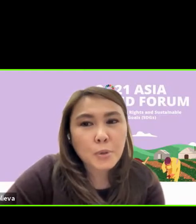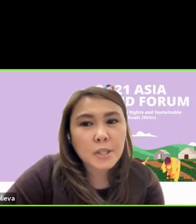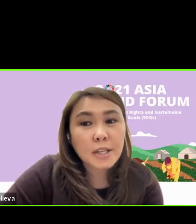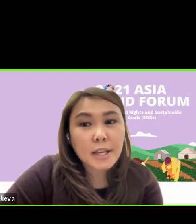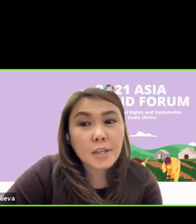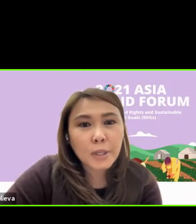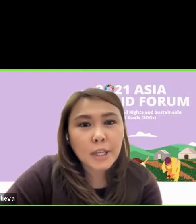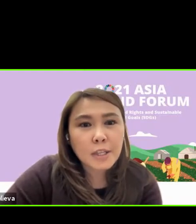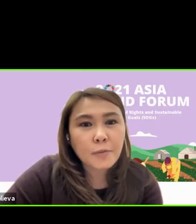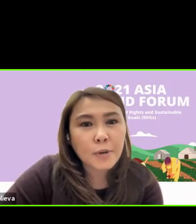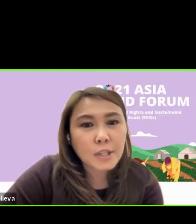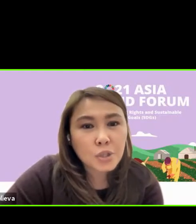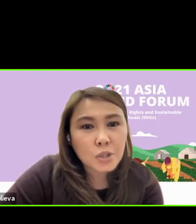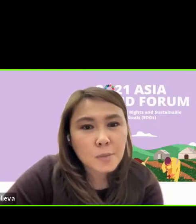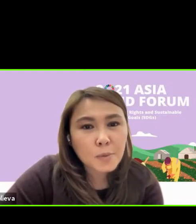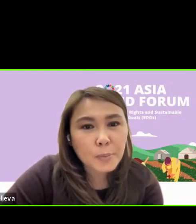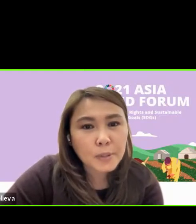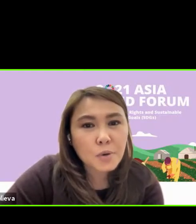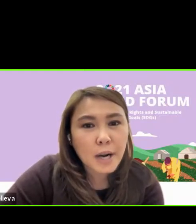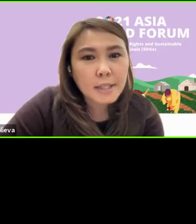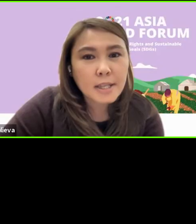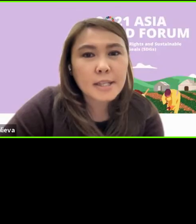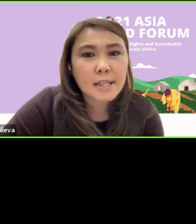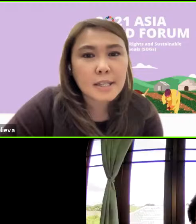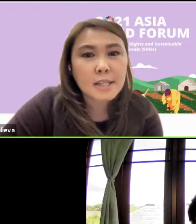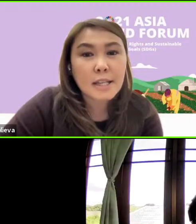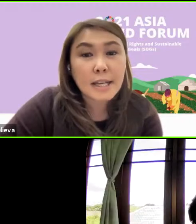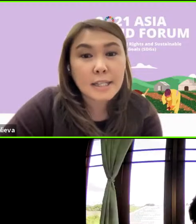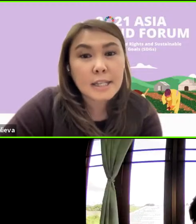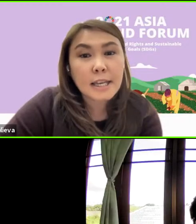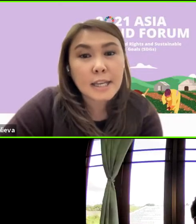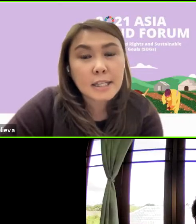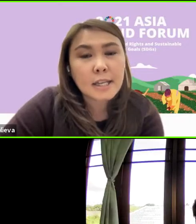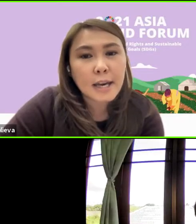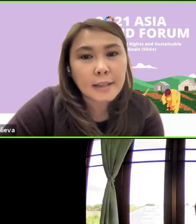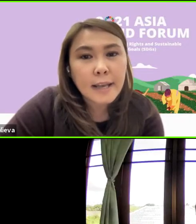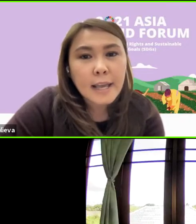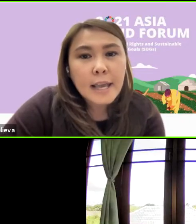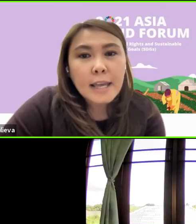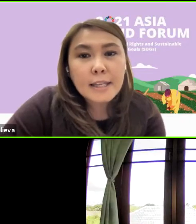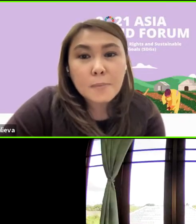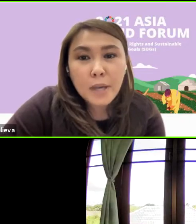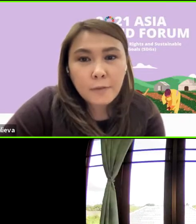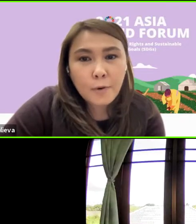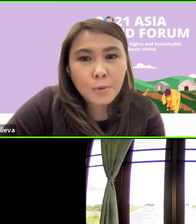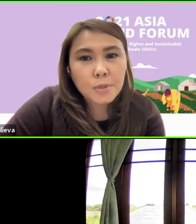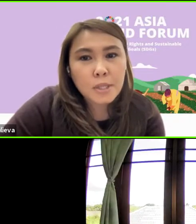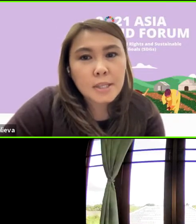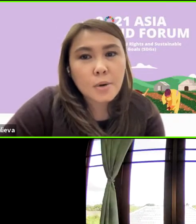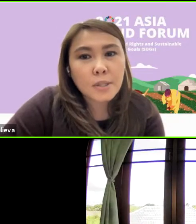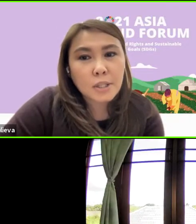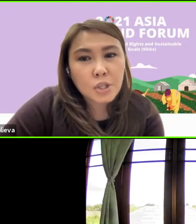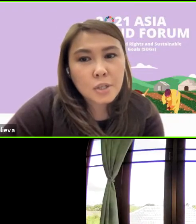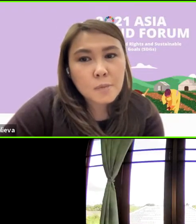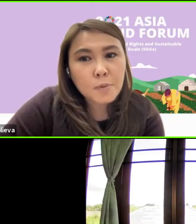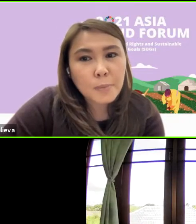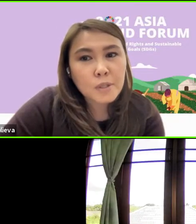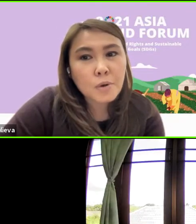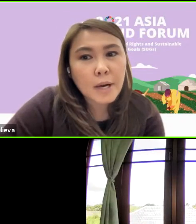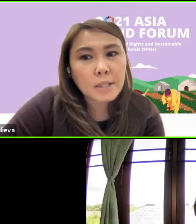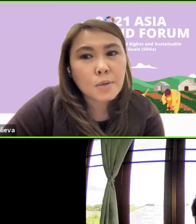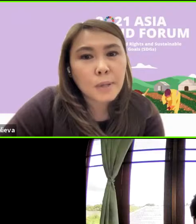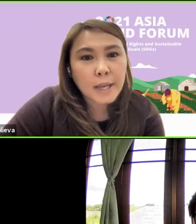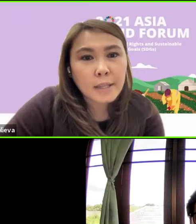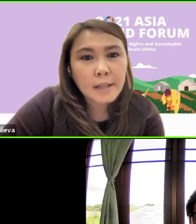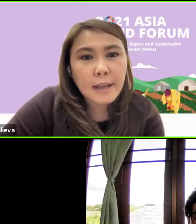to promote and advocate for indigenous people's rights since 1989. His main focus is on indigenous